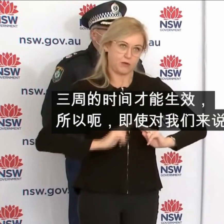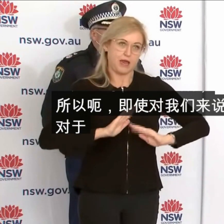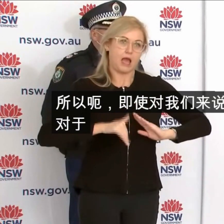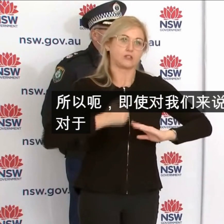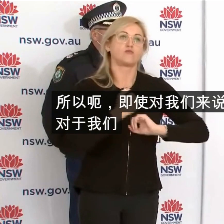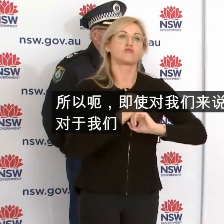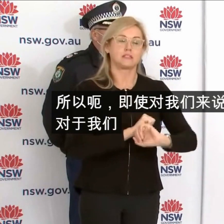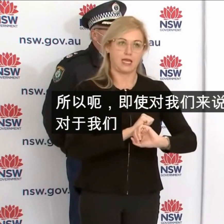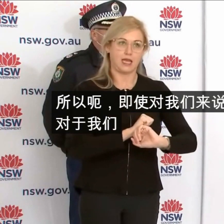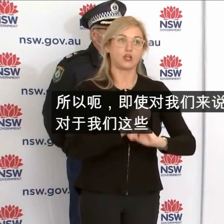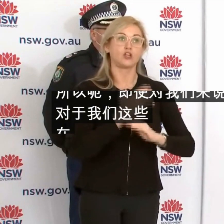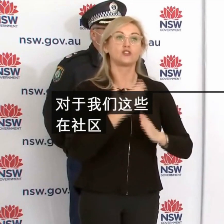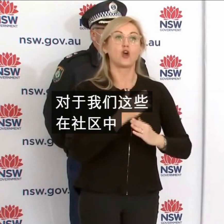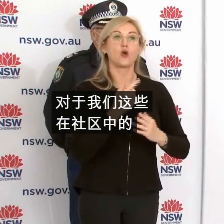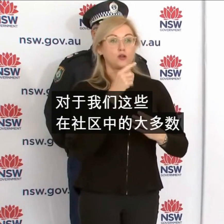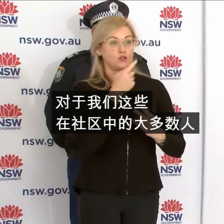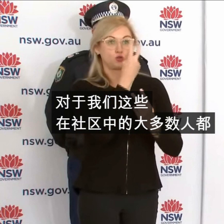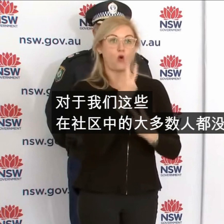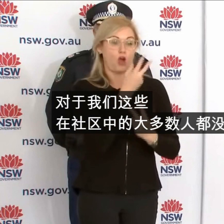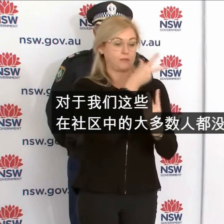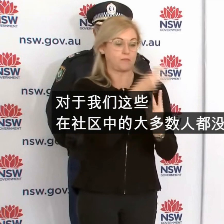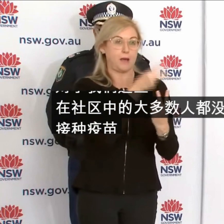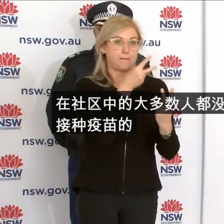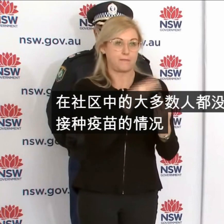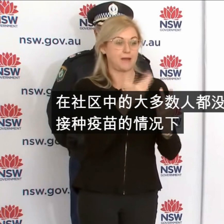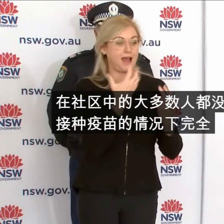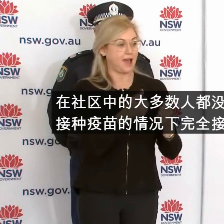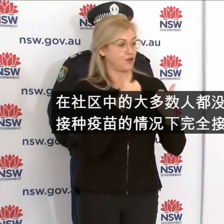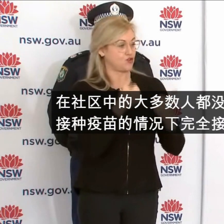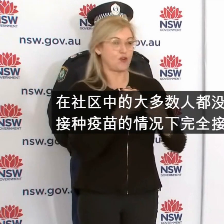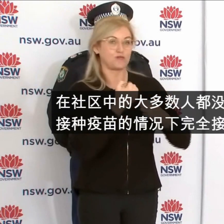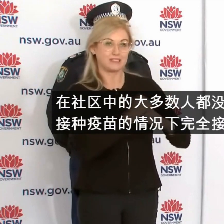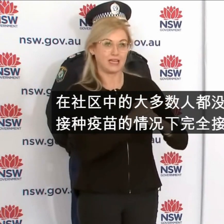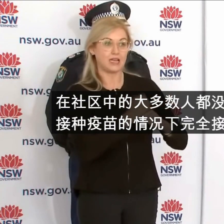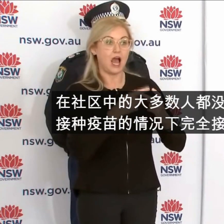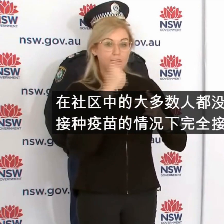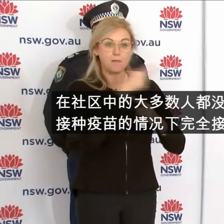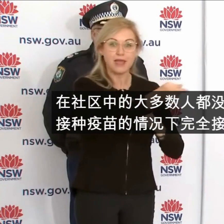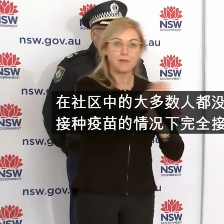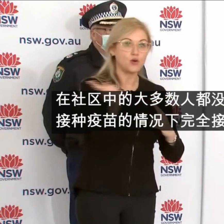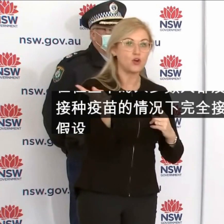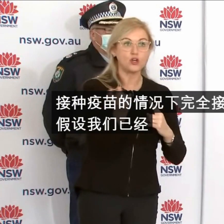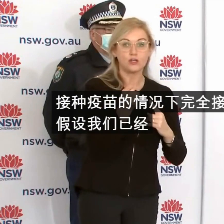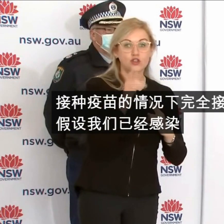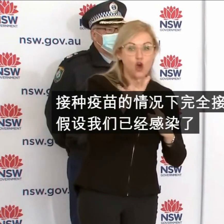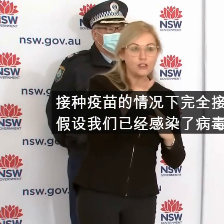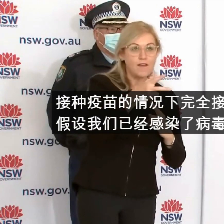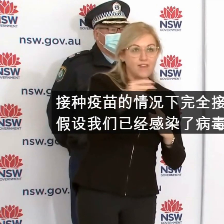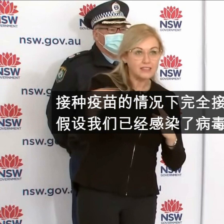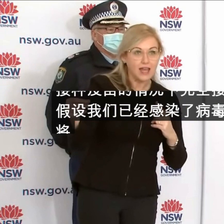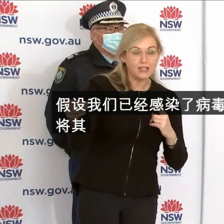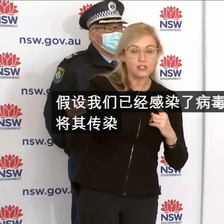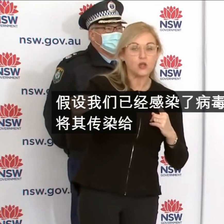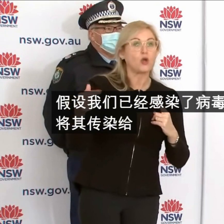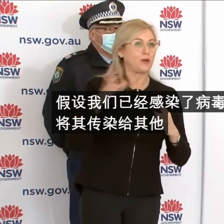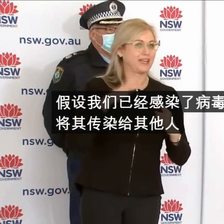us, for those of us that are fully vaccinated, when most of the community isn't fully vaccinated, we still have to assume that we've got the virus